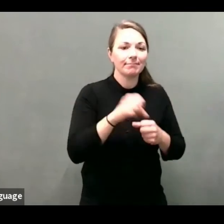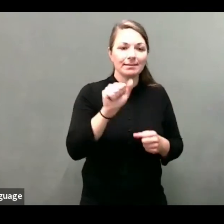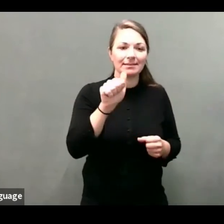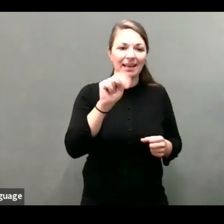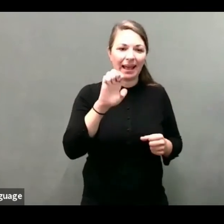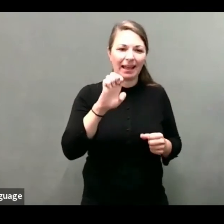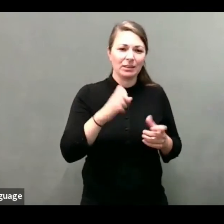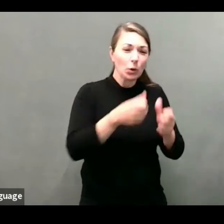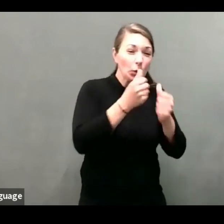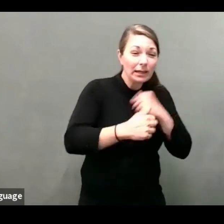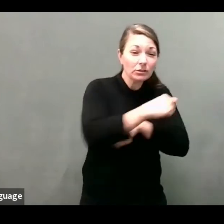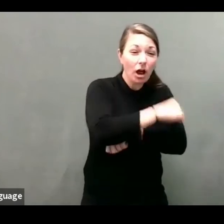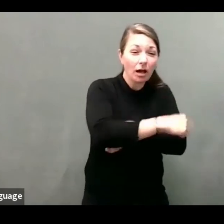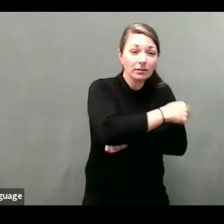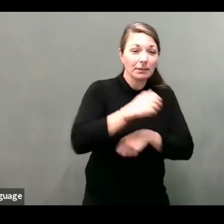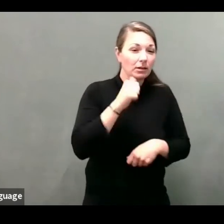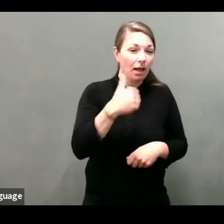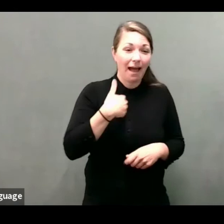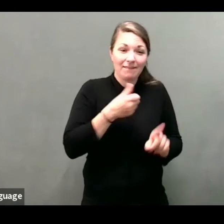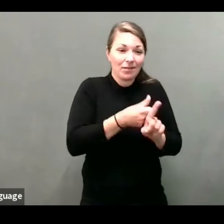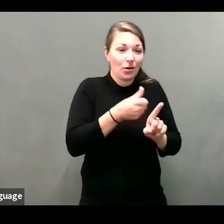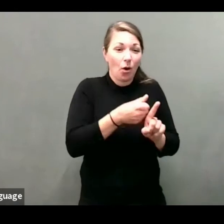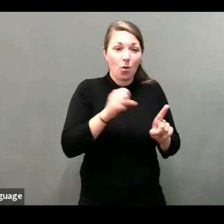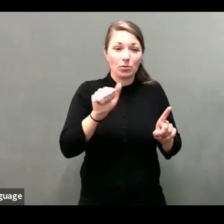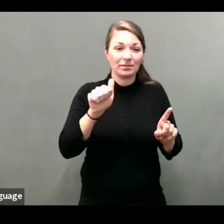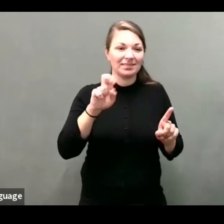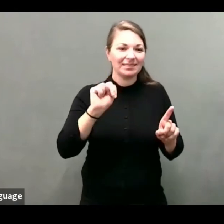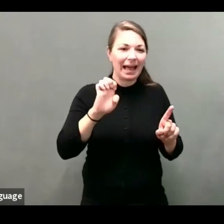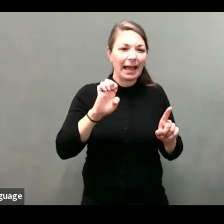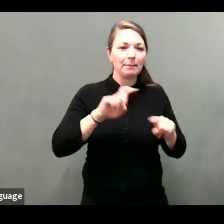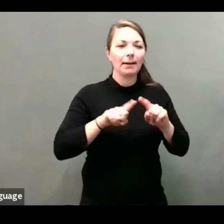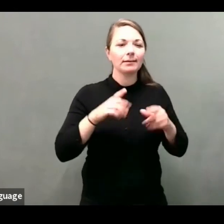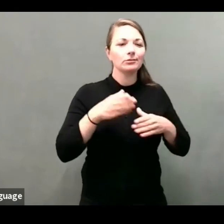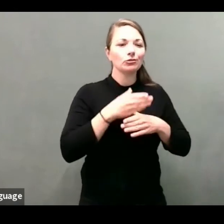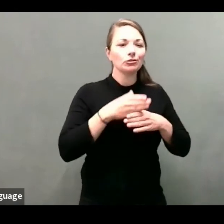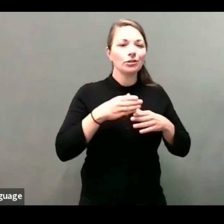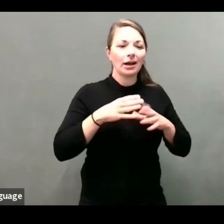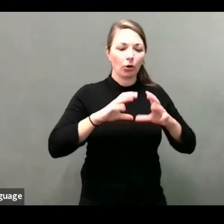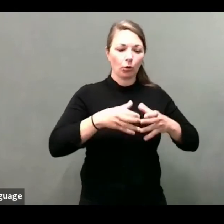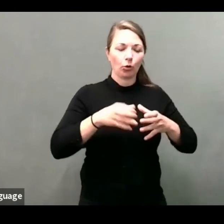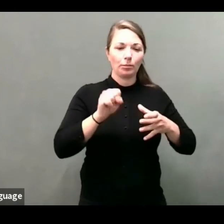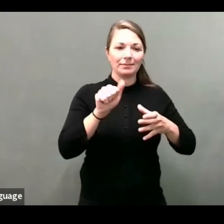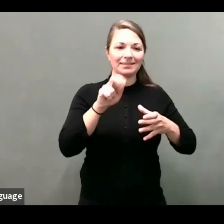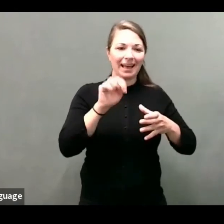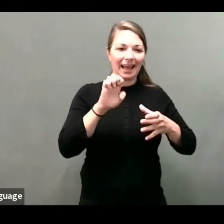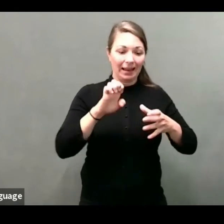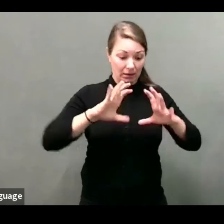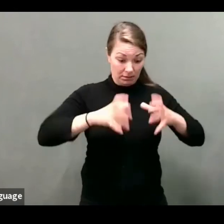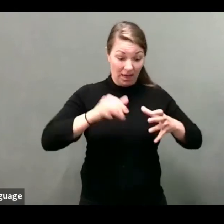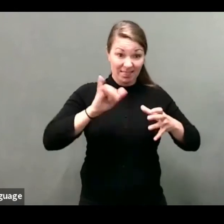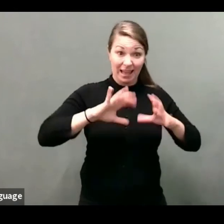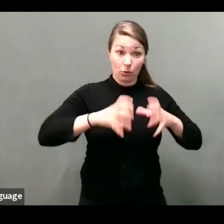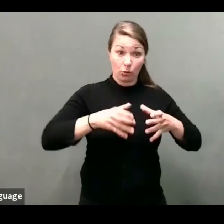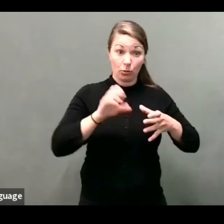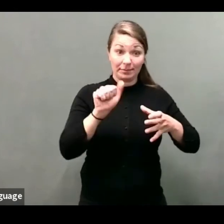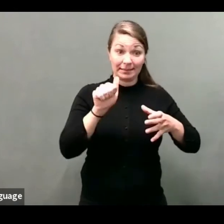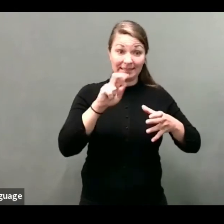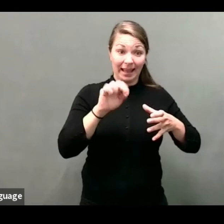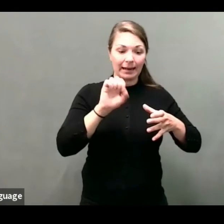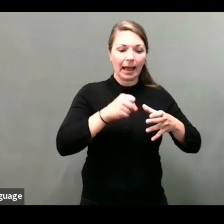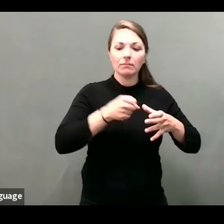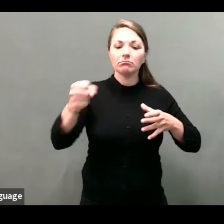kind of share a pool of SANES who are trained. So that we have that mostly up in the Portland,